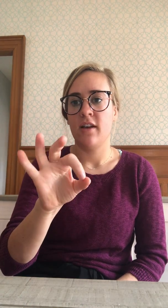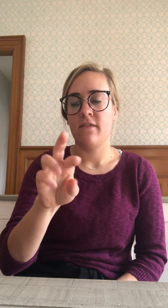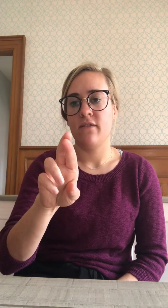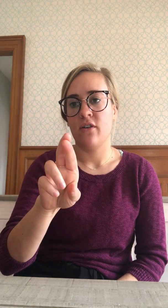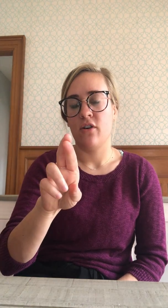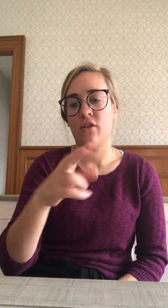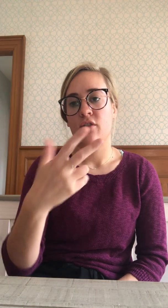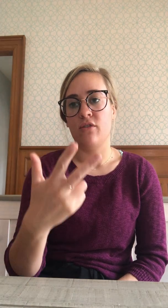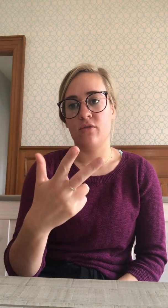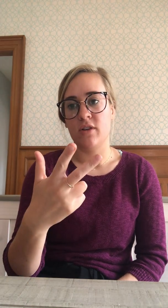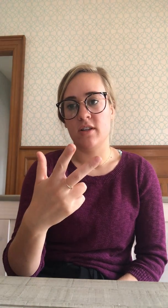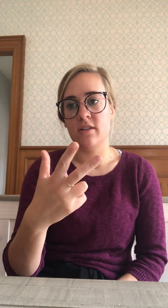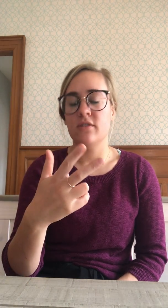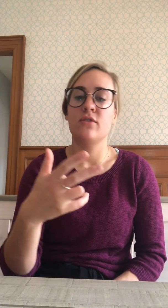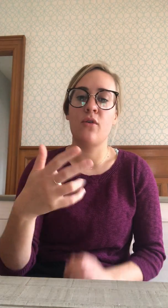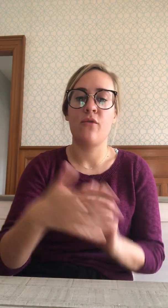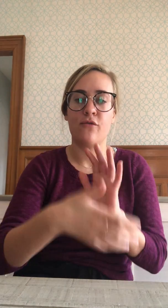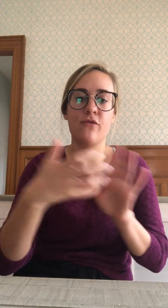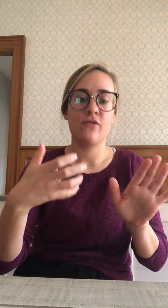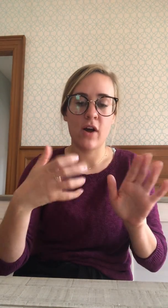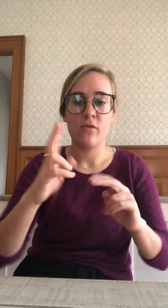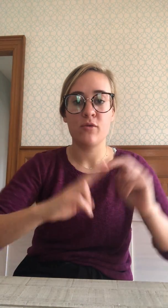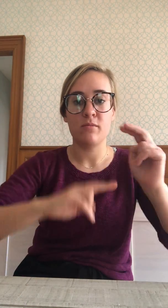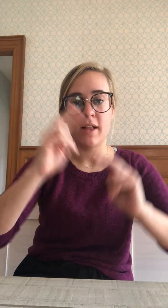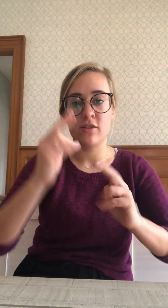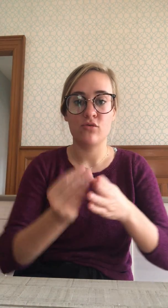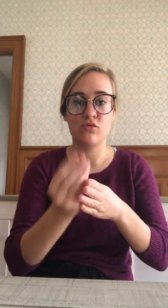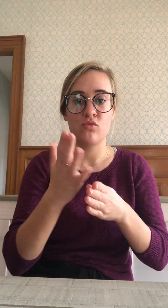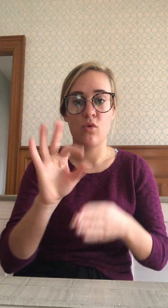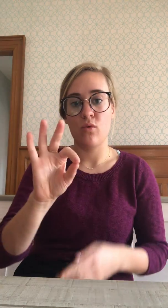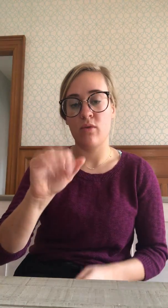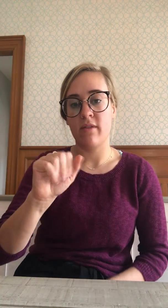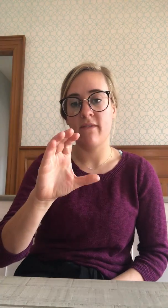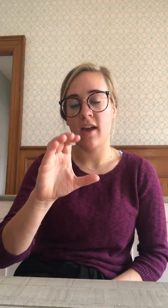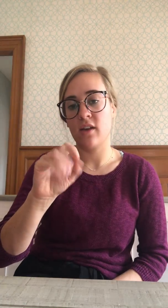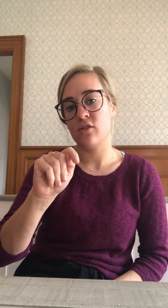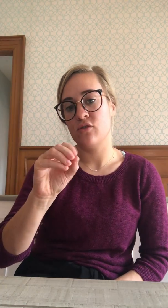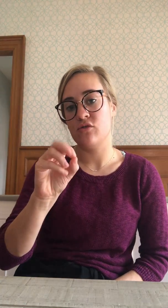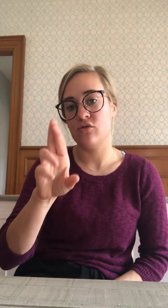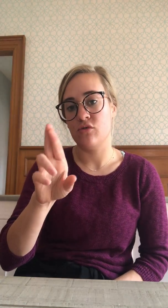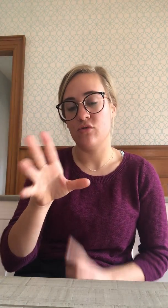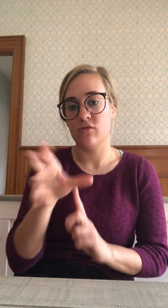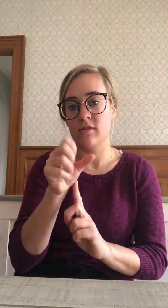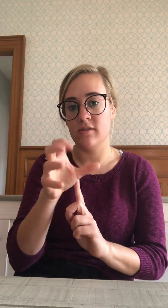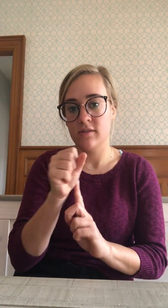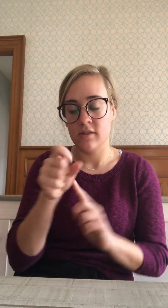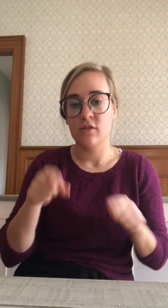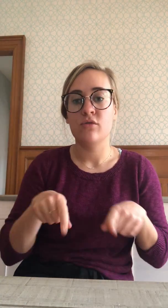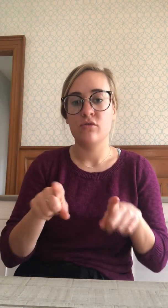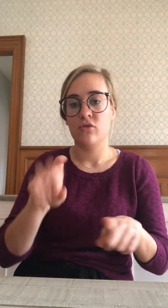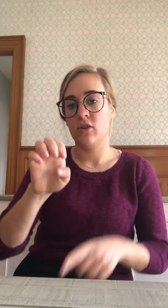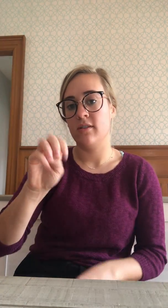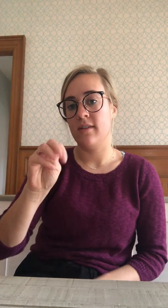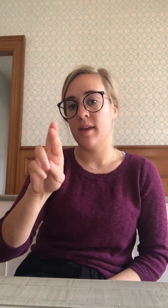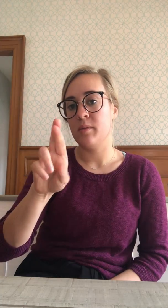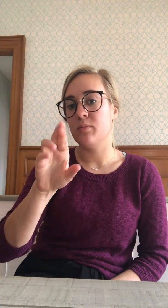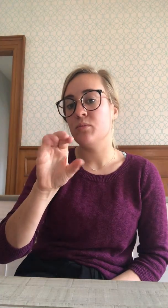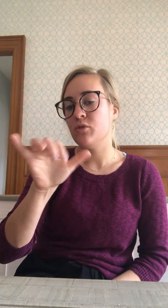factor receptor, and this plays a role in bone growth, particularly during embryonic development. So this is telling cells